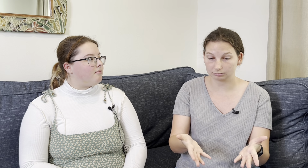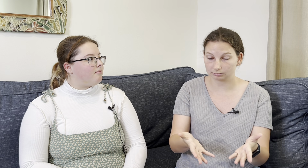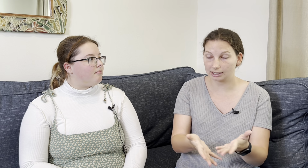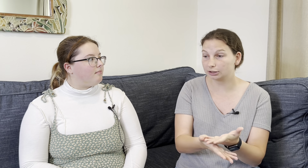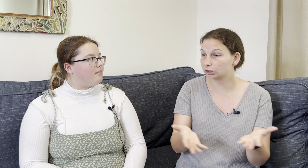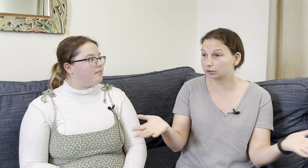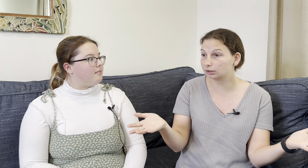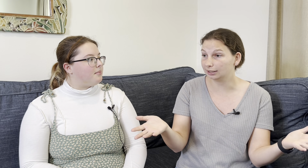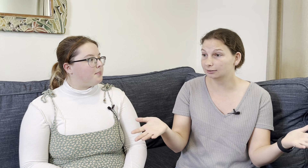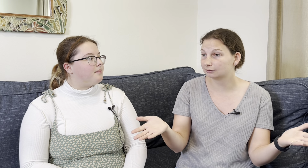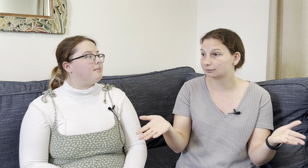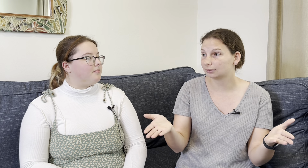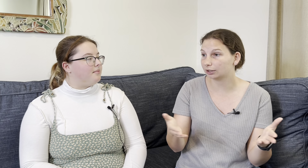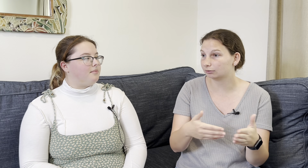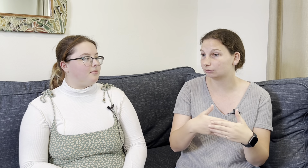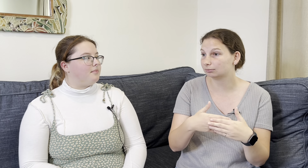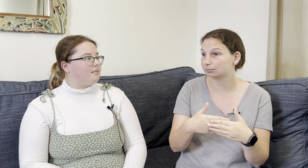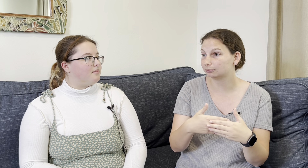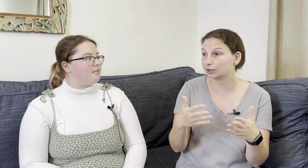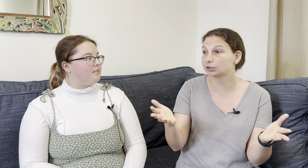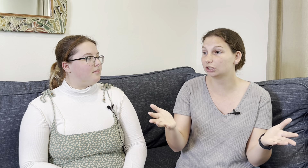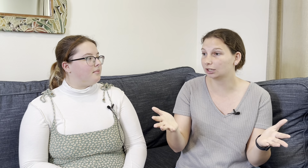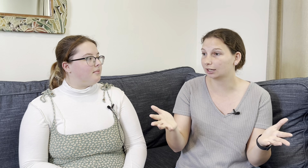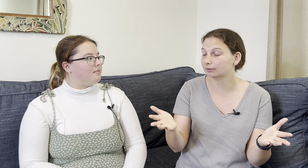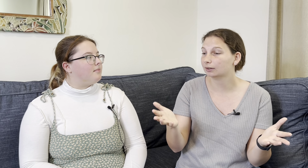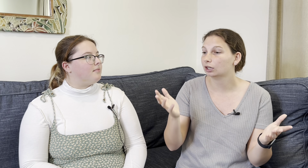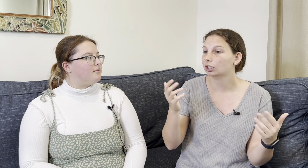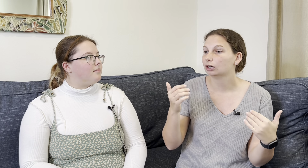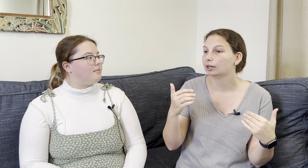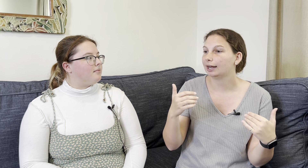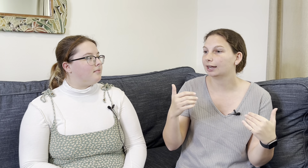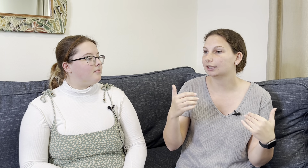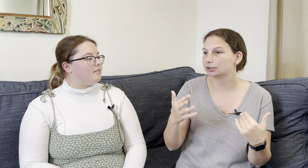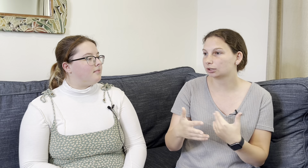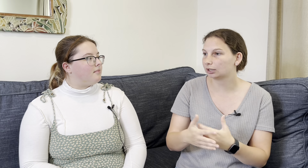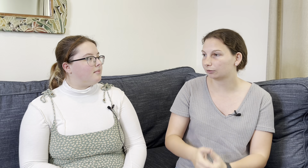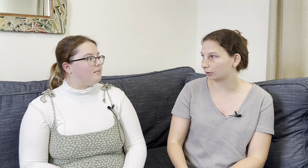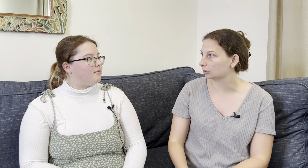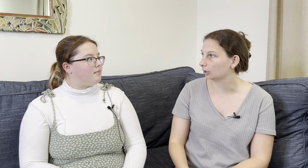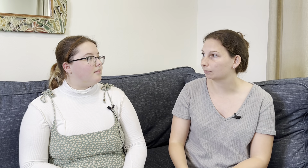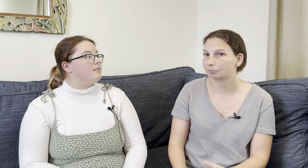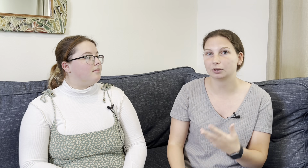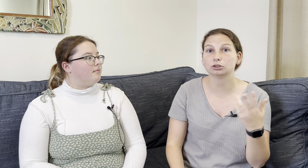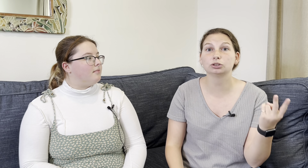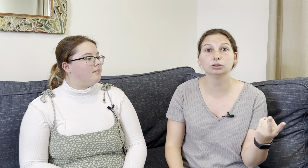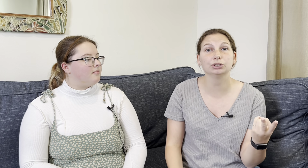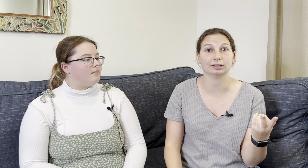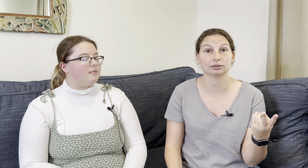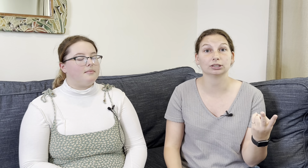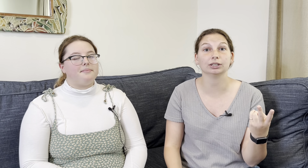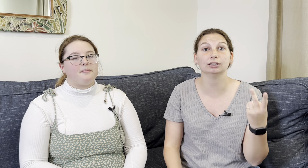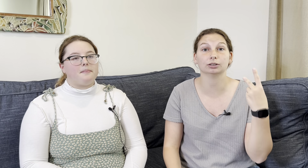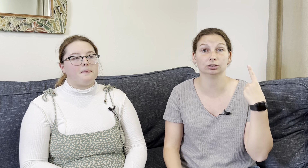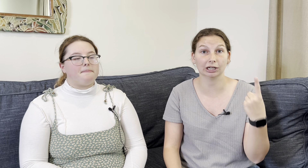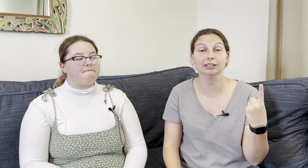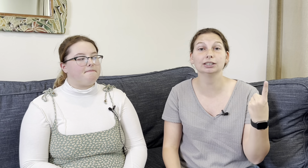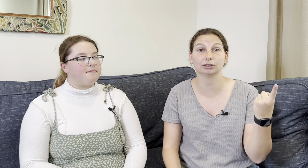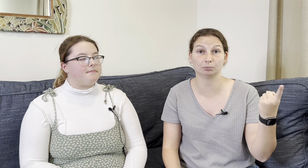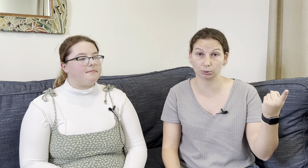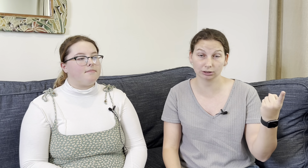high chair is clean, they're finished eating, and they start to get fussy. There's two things. They're either done and they're bored sitting in